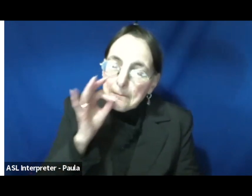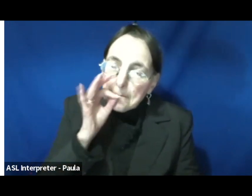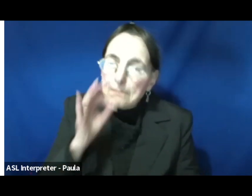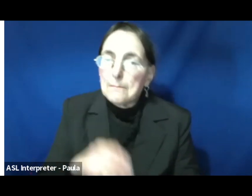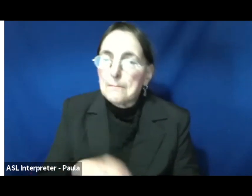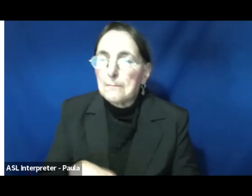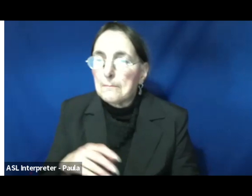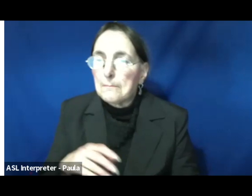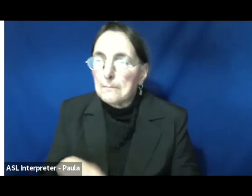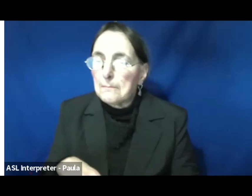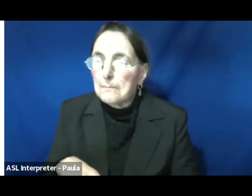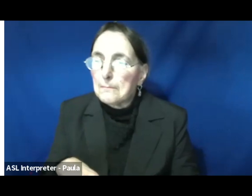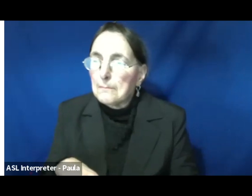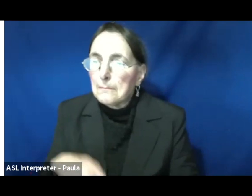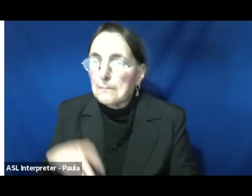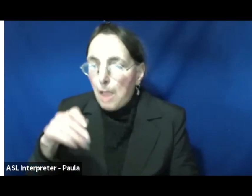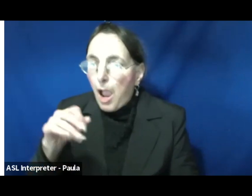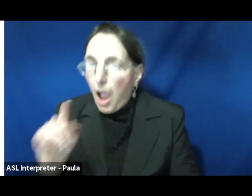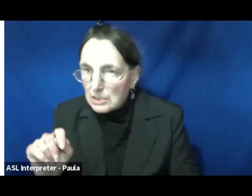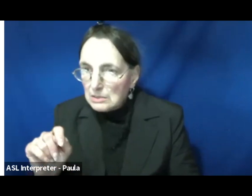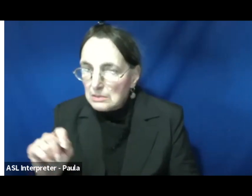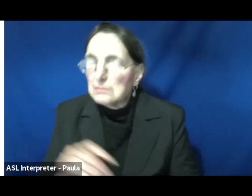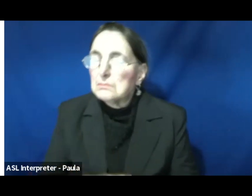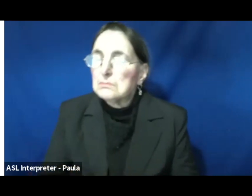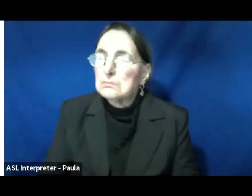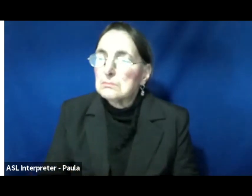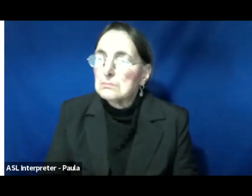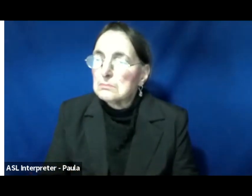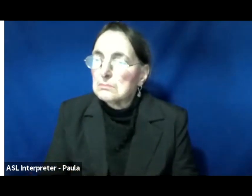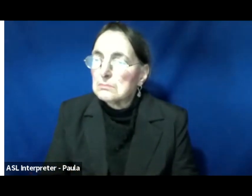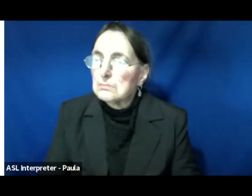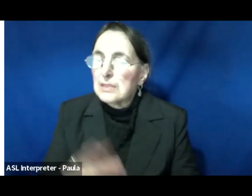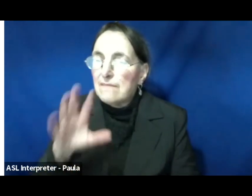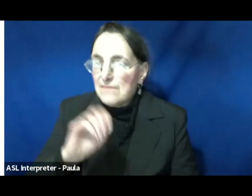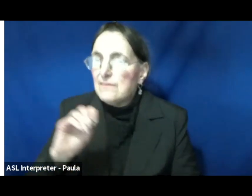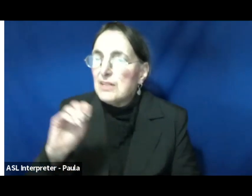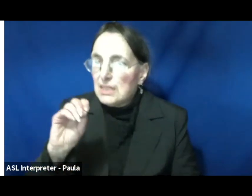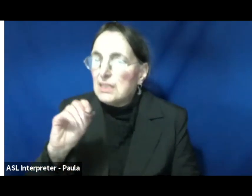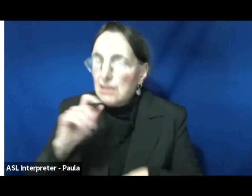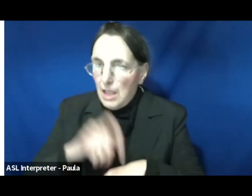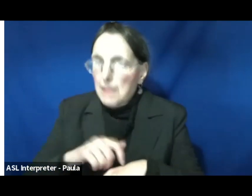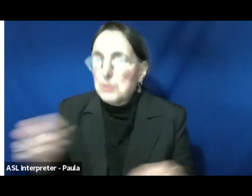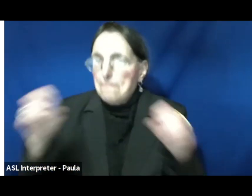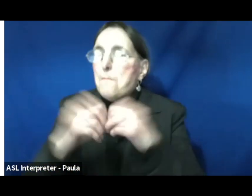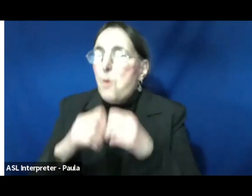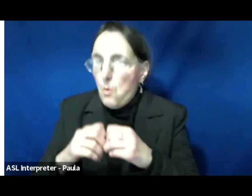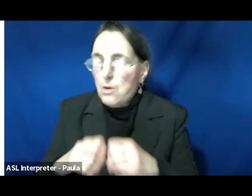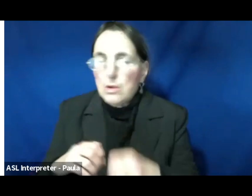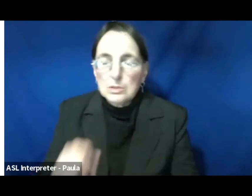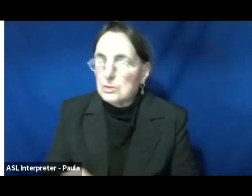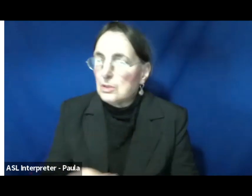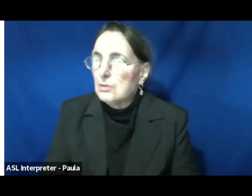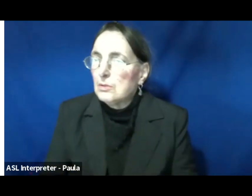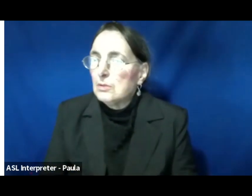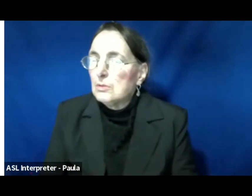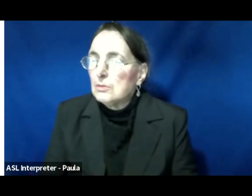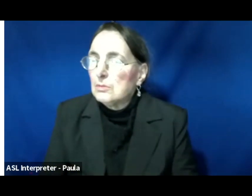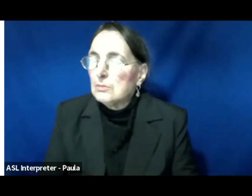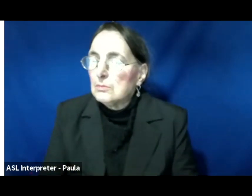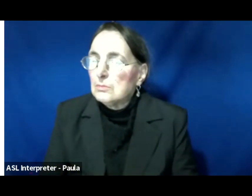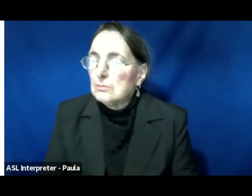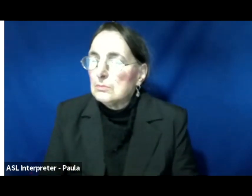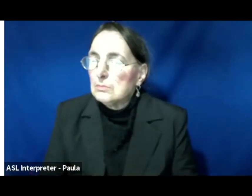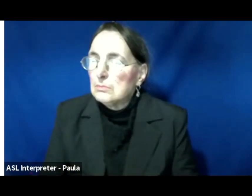to be normally on average about 15%. That's 50 times more. So you're not going to get high on this thing.